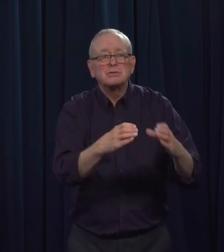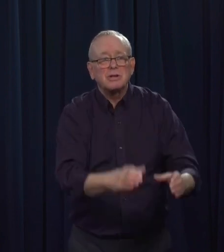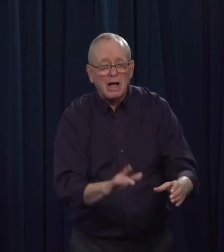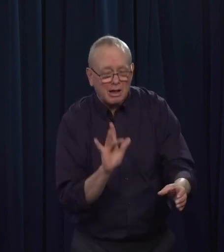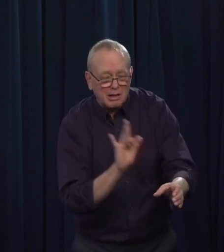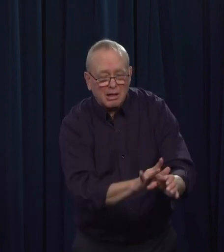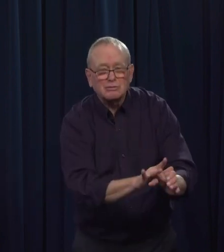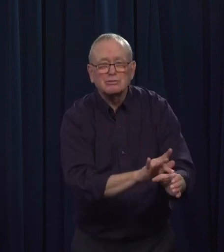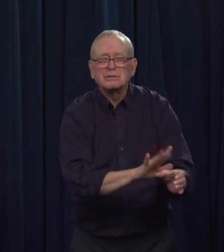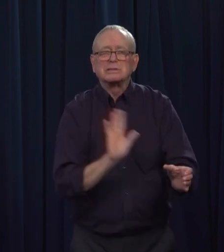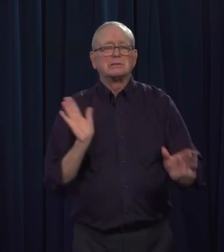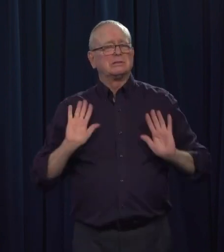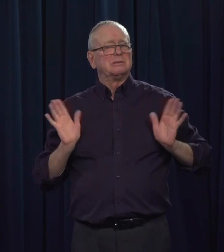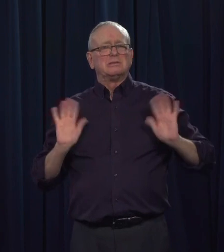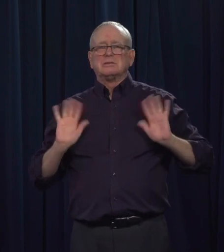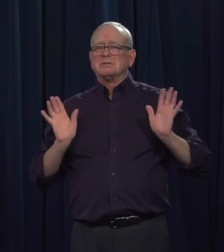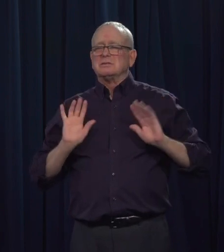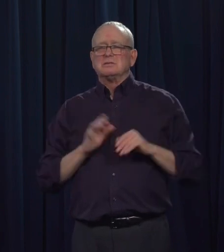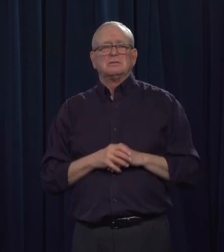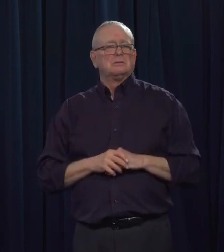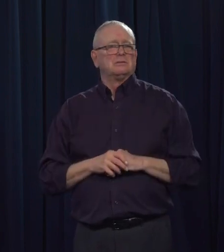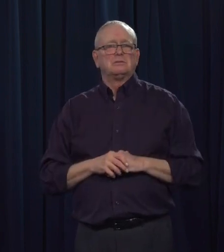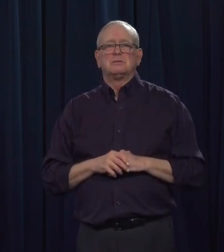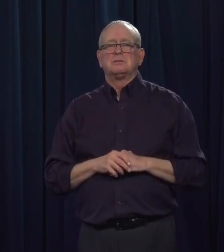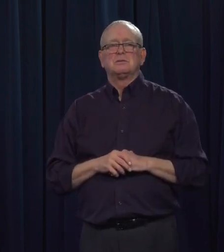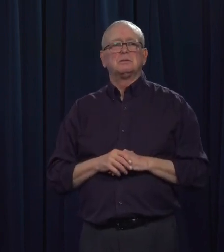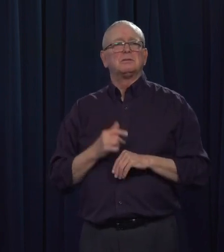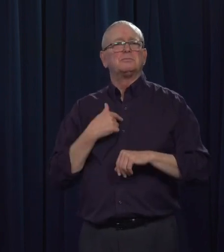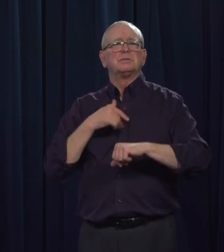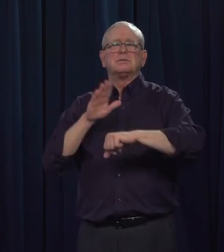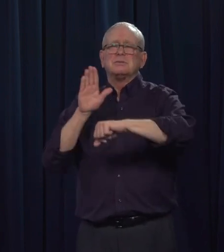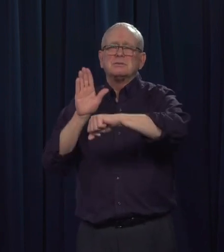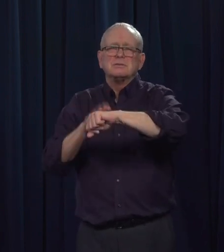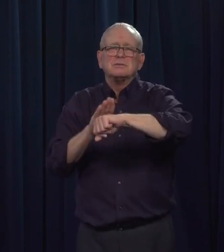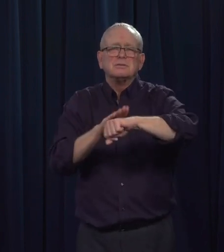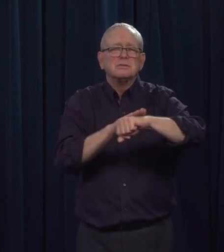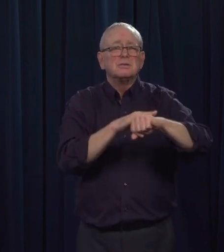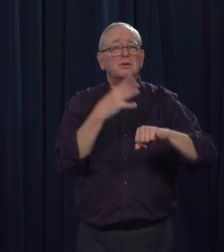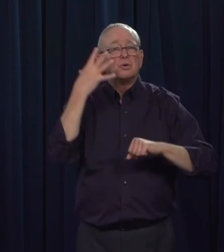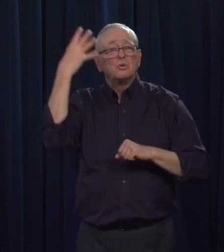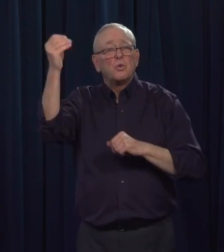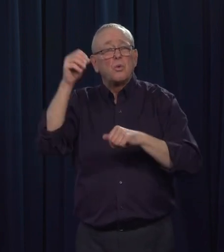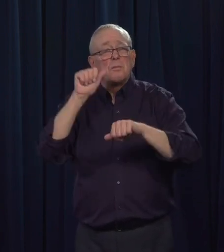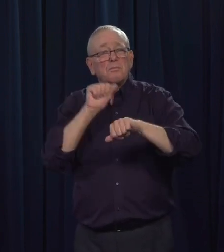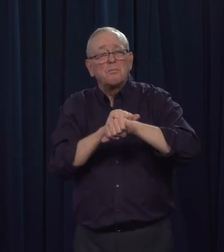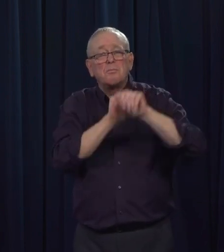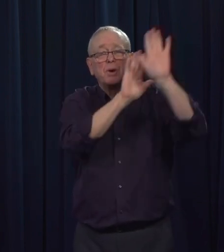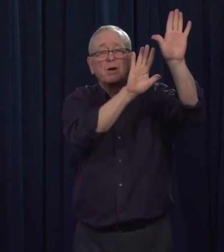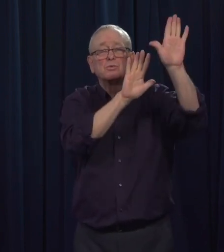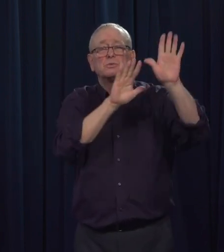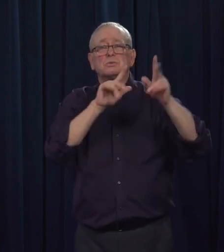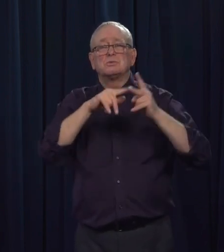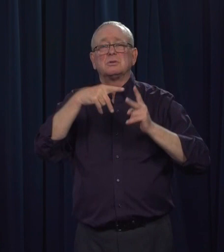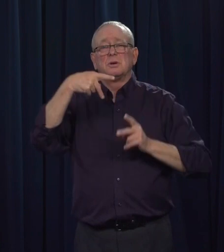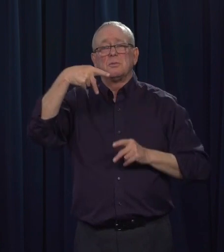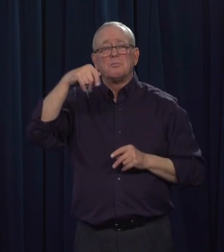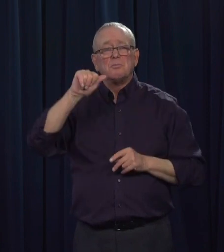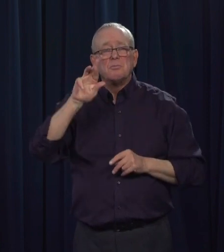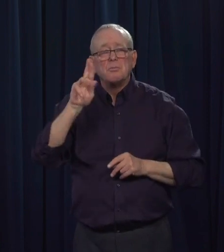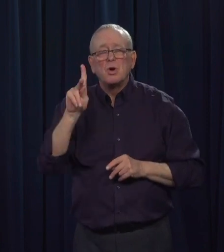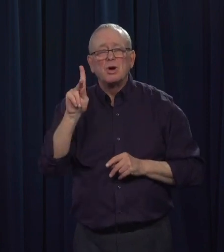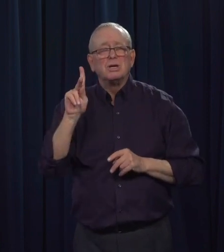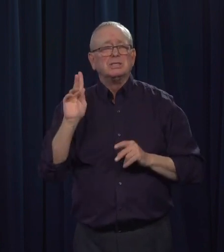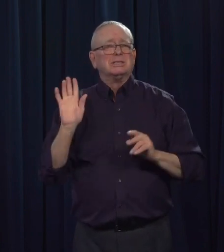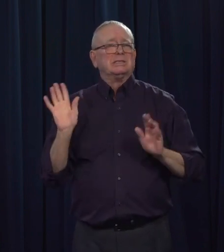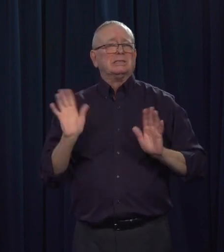many washrooms, restaurants, and facilities are closed, and where it is possible that large crowds could form. Now is not the time